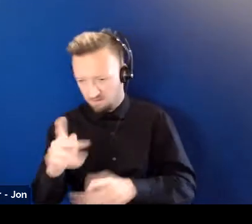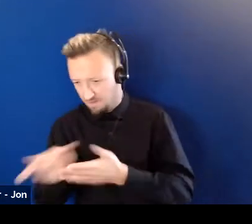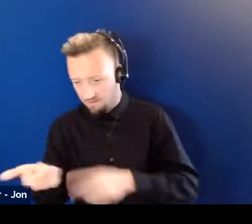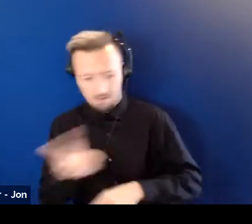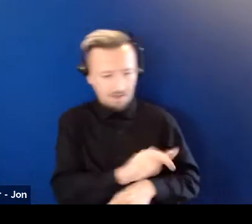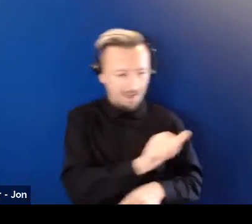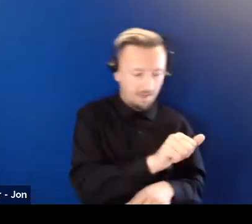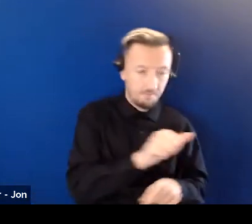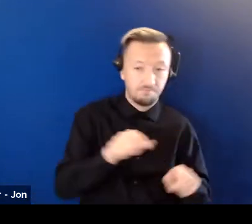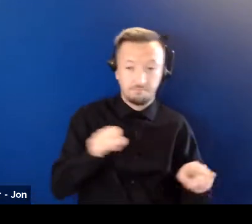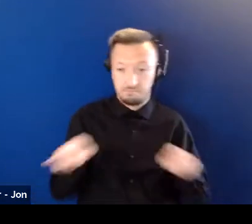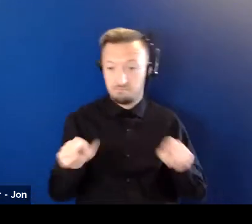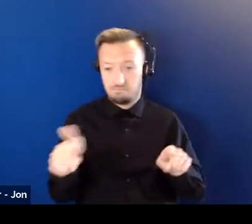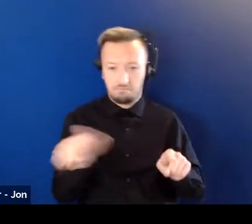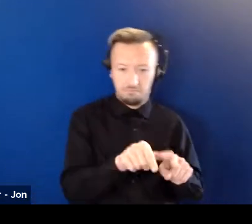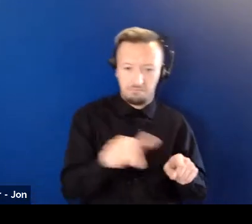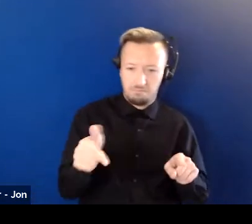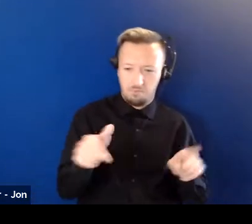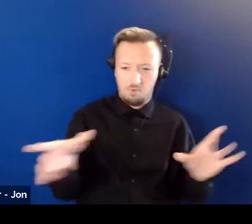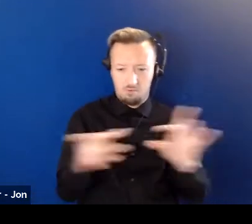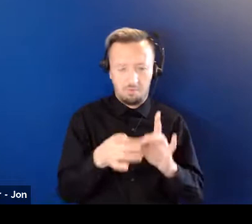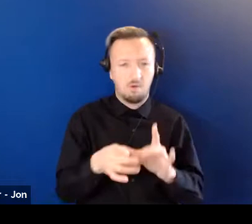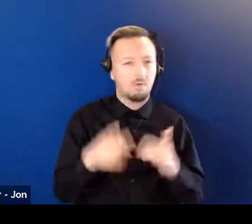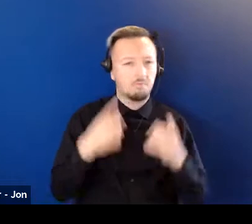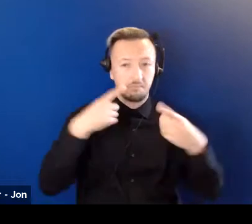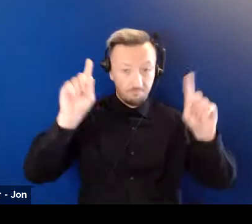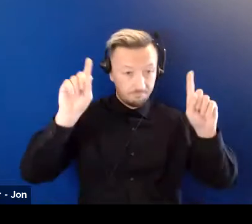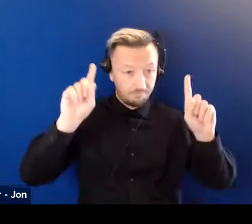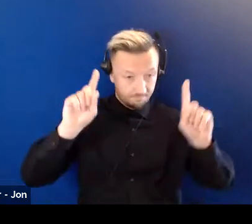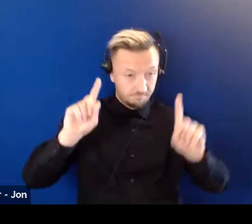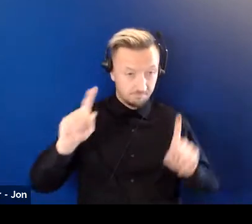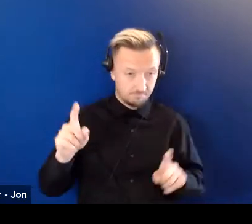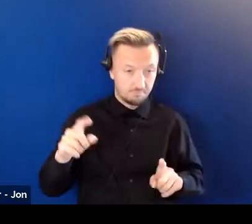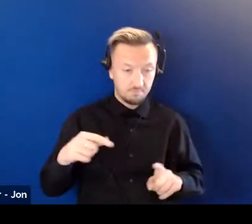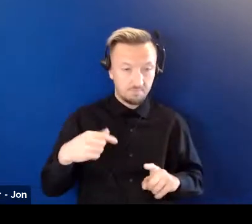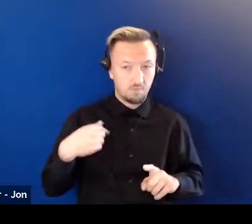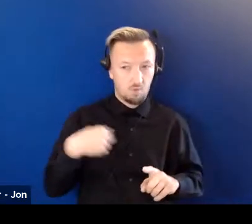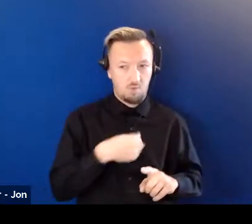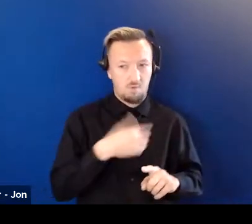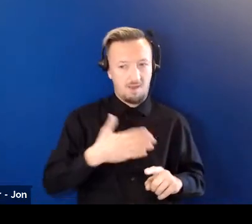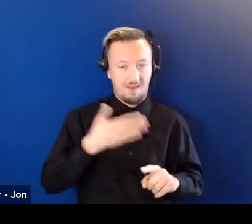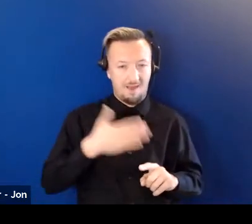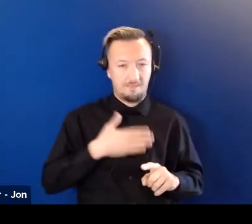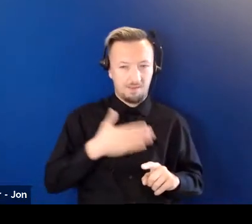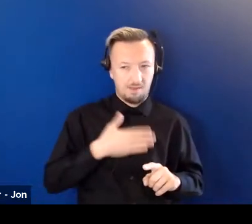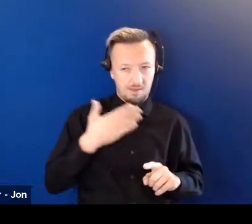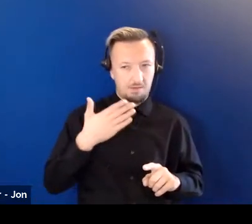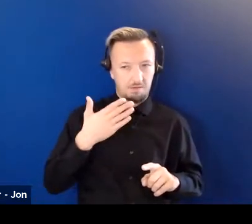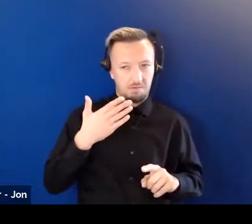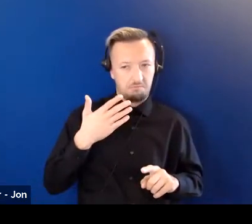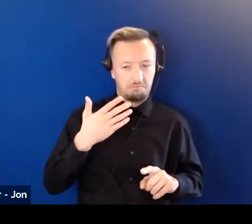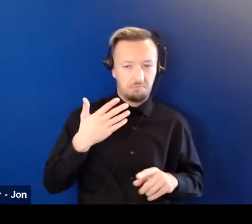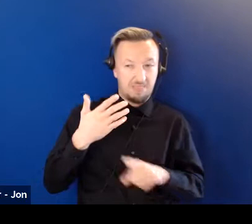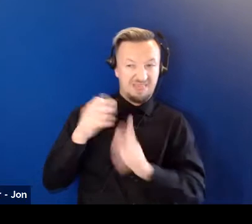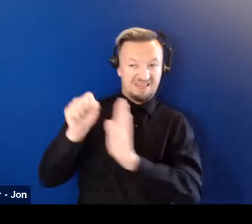very successful model for us. And we're happy to see that the state pursued this grant